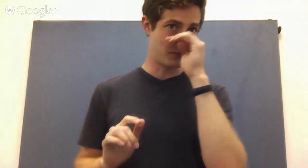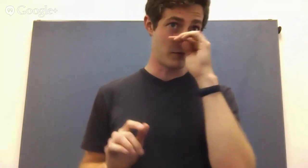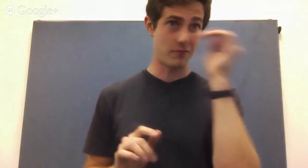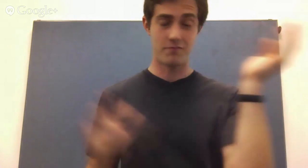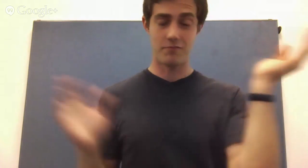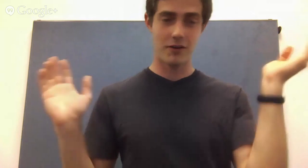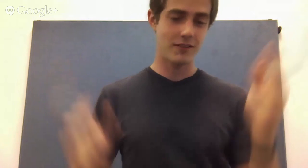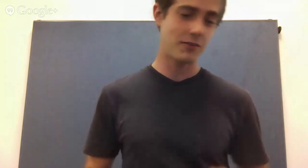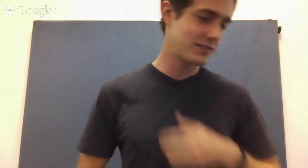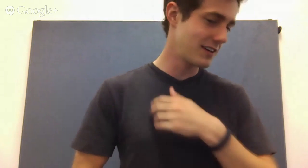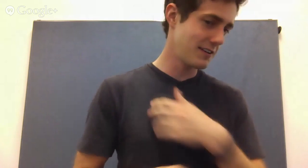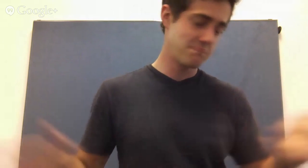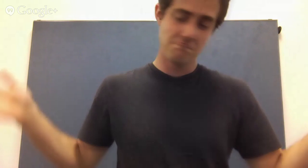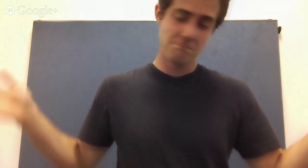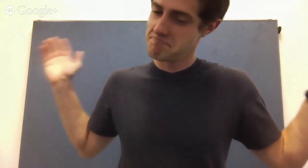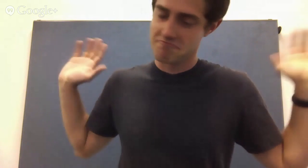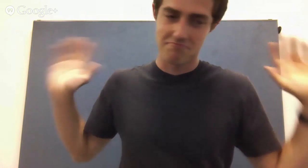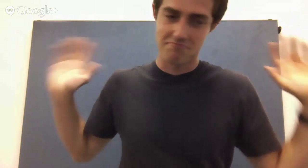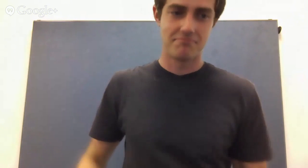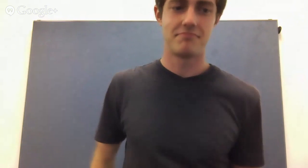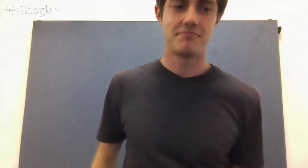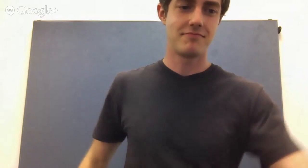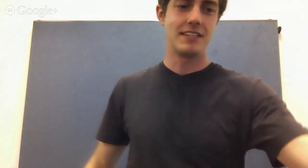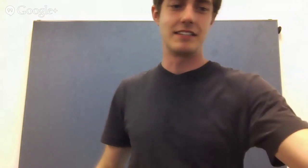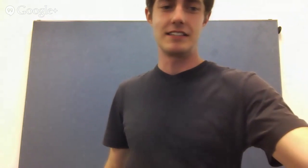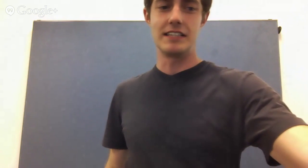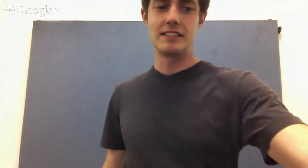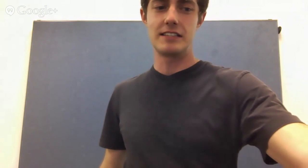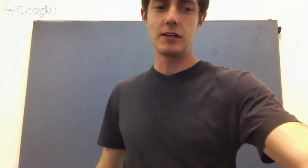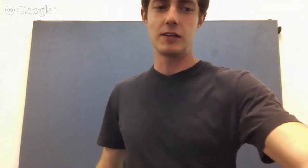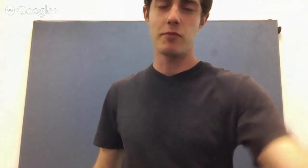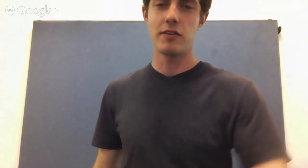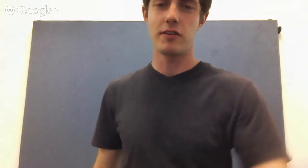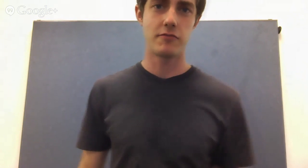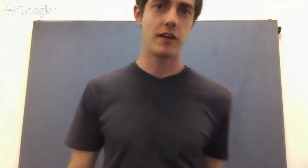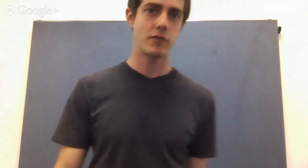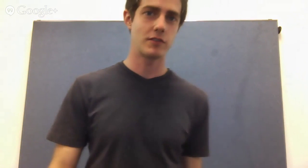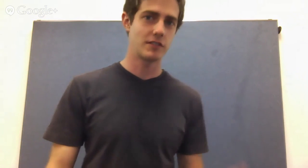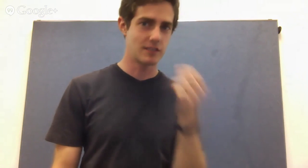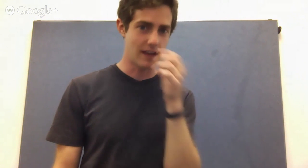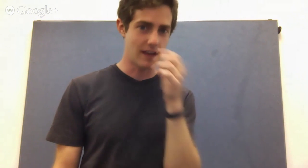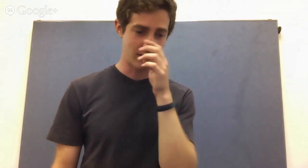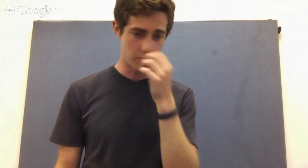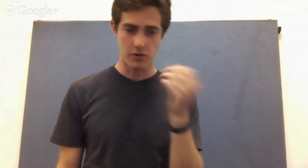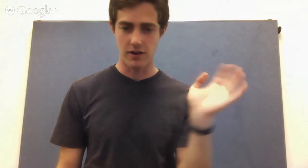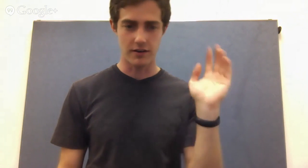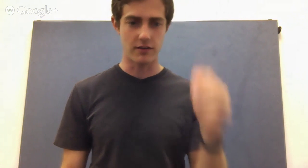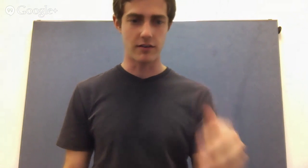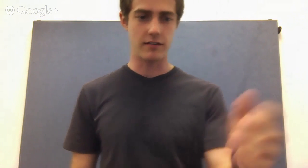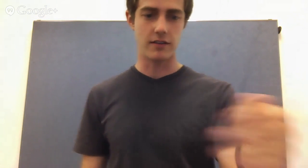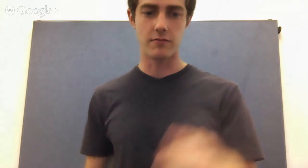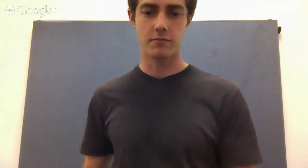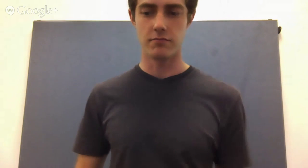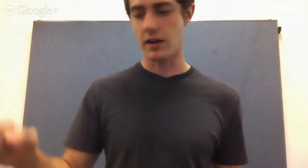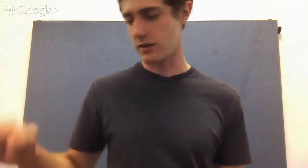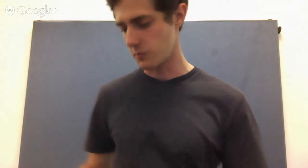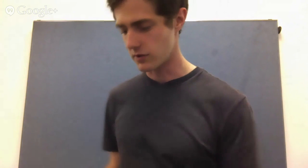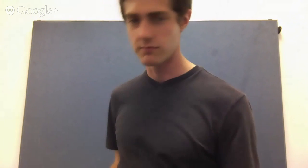with Party in the USA, it's still up and they've never insisted ads be put on it or anything. Knock on wood.